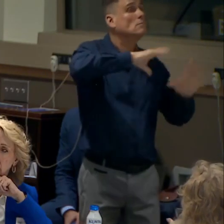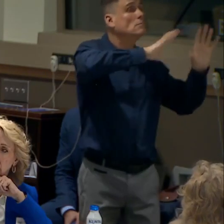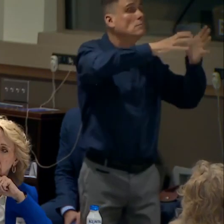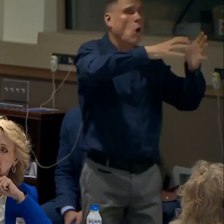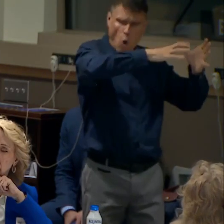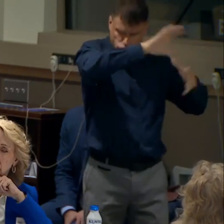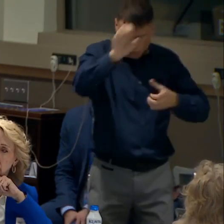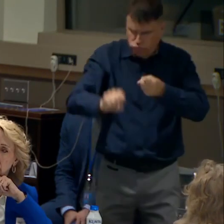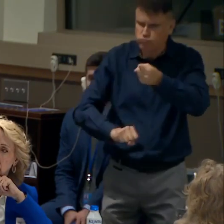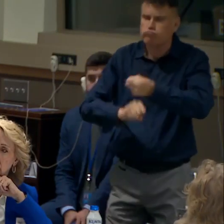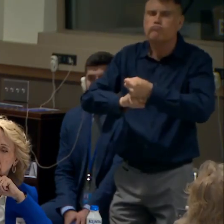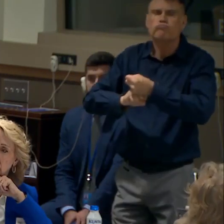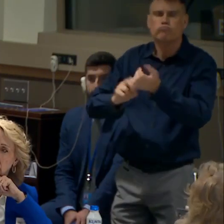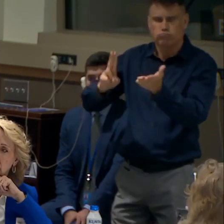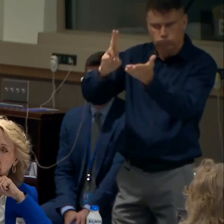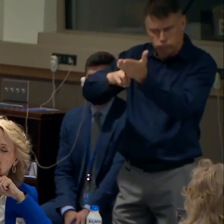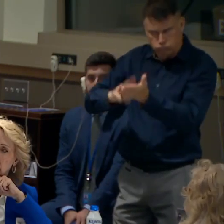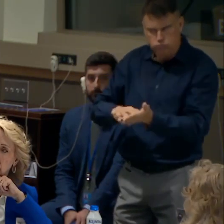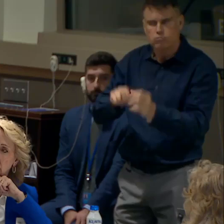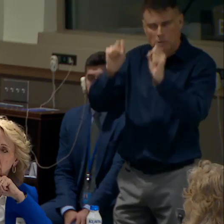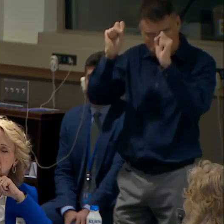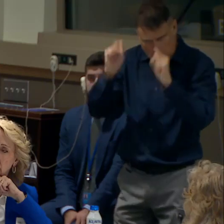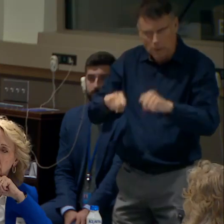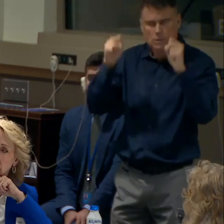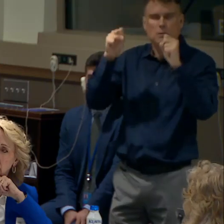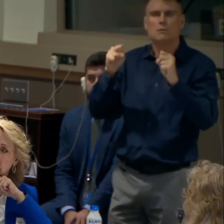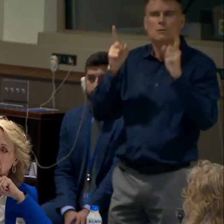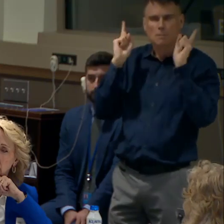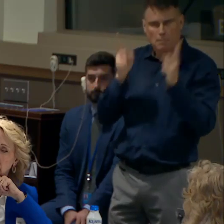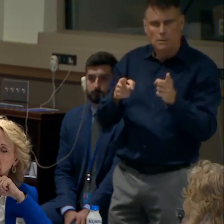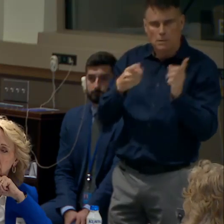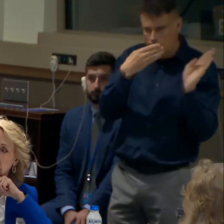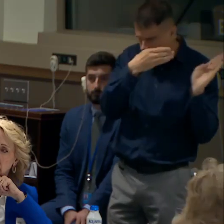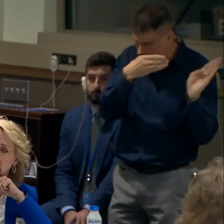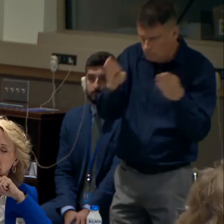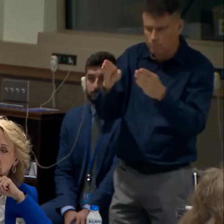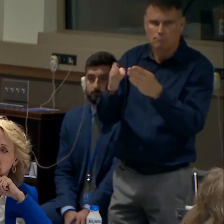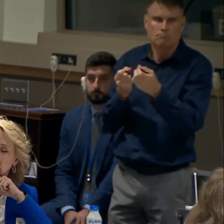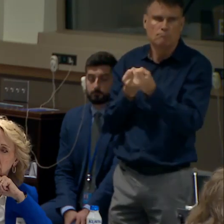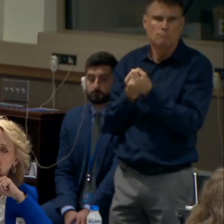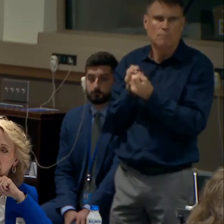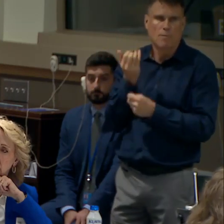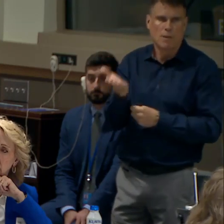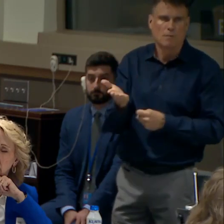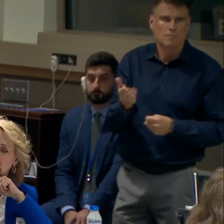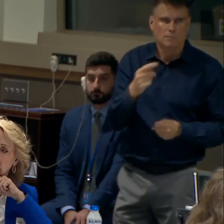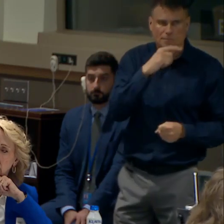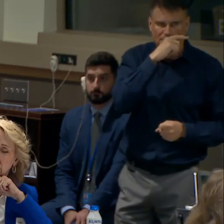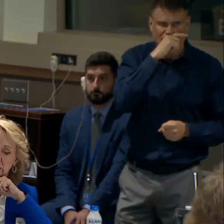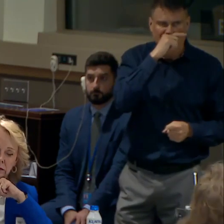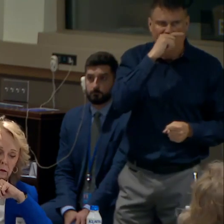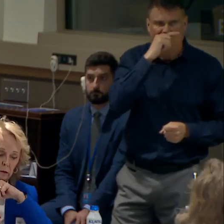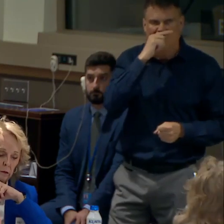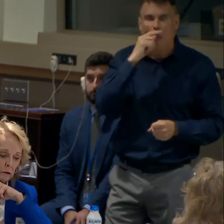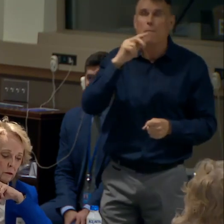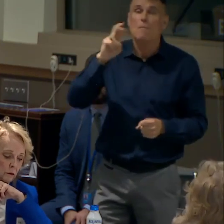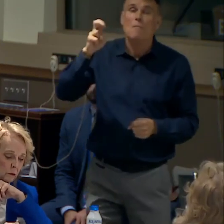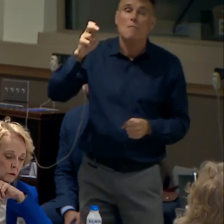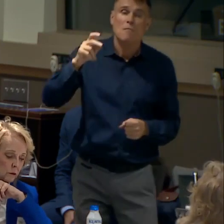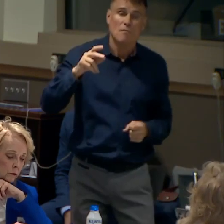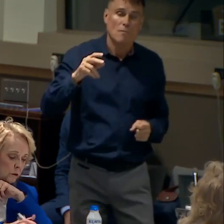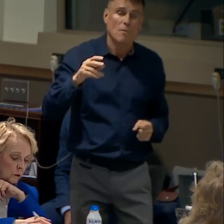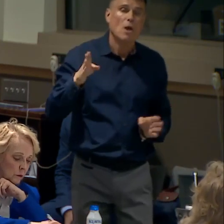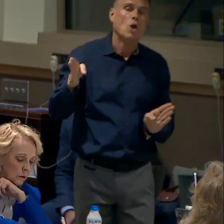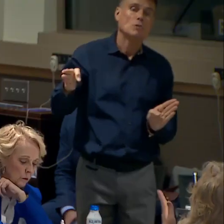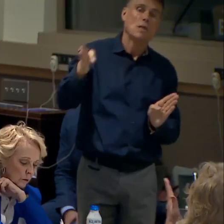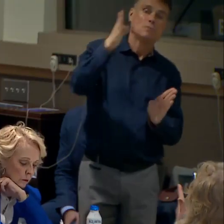about early detection. And for me, this is a very crucial point when it comes to autism, and I have